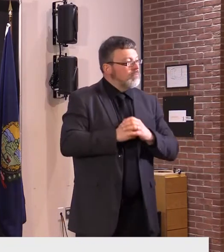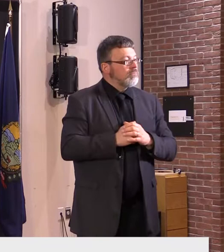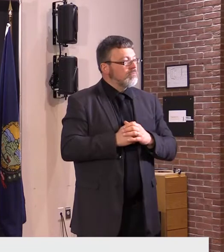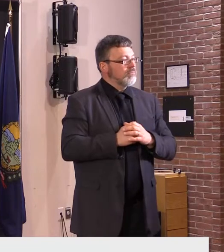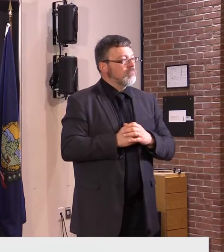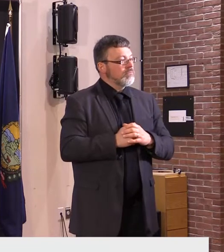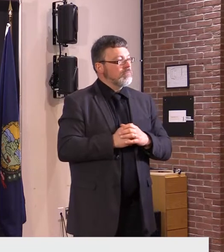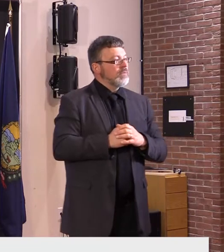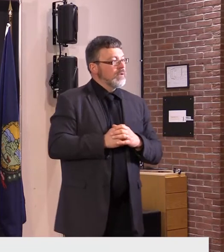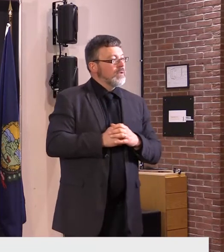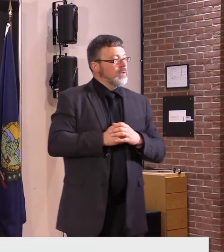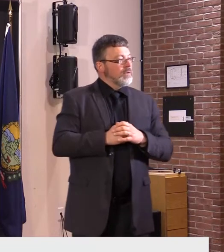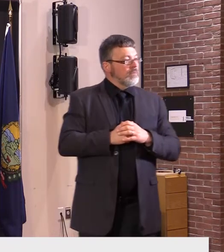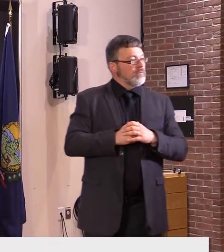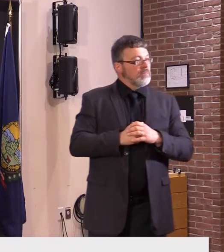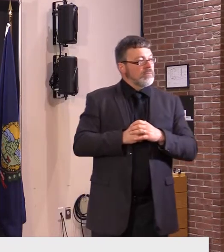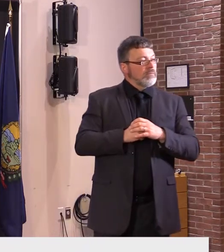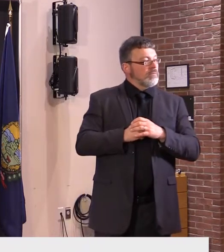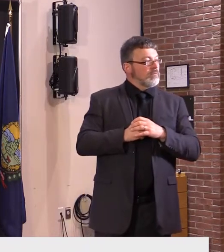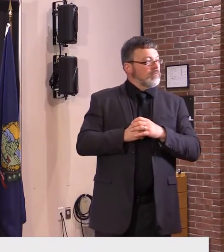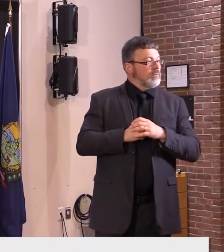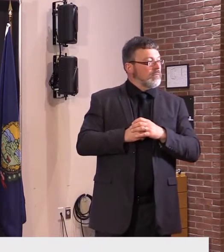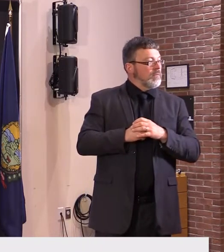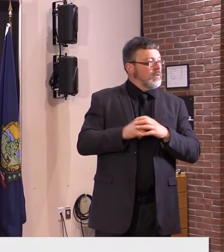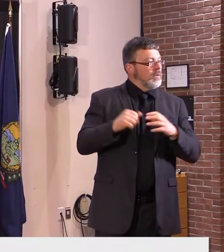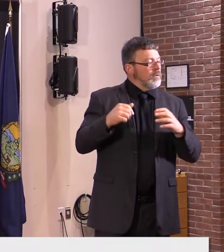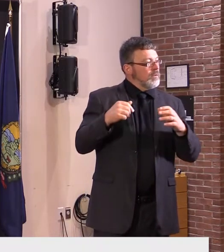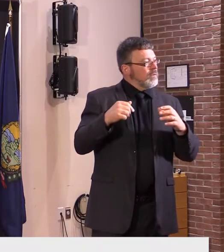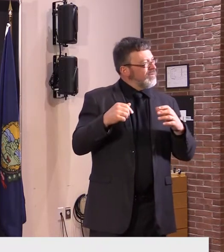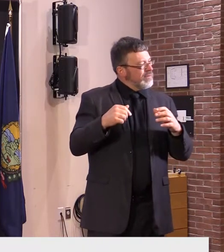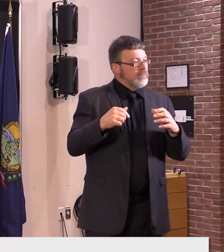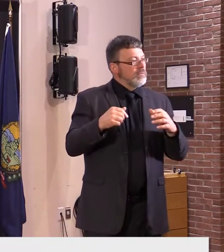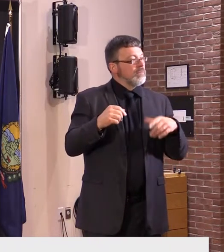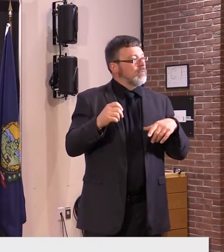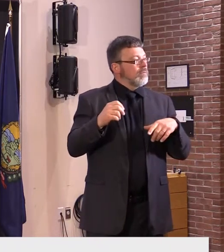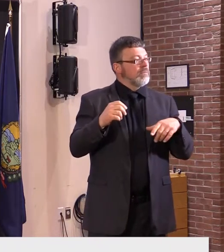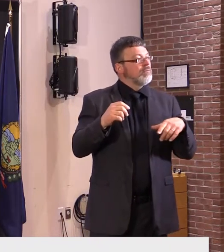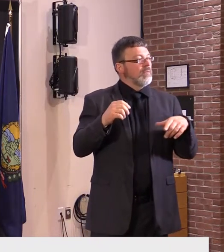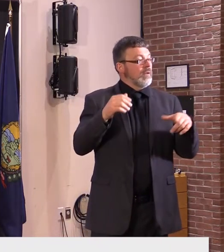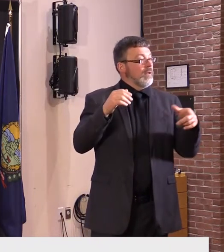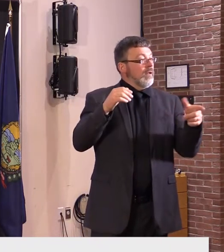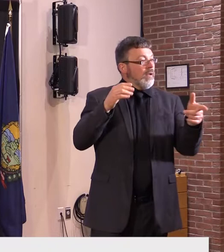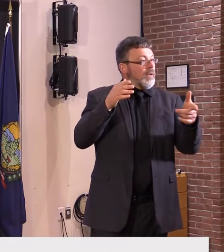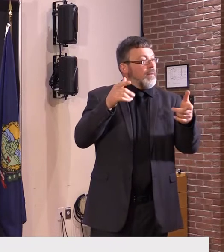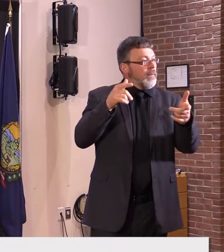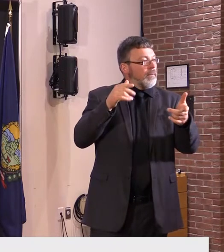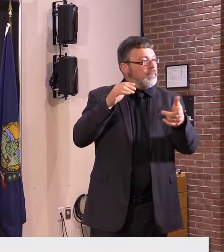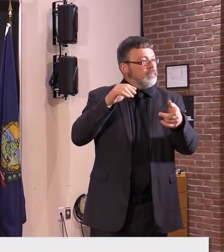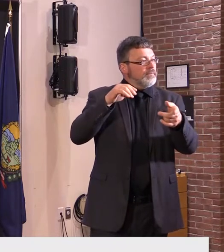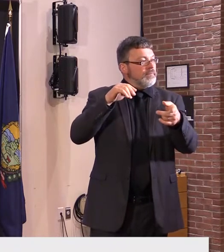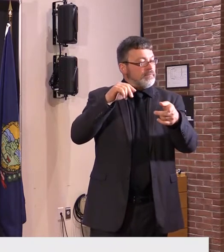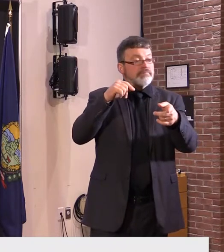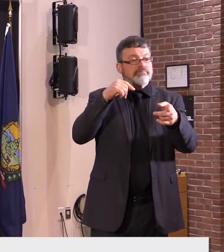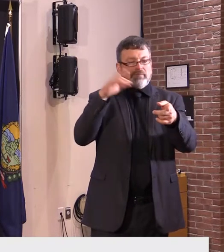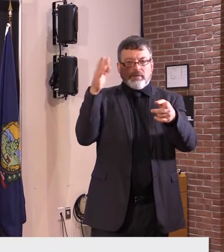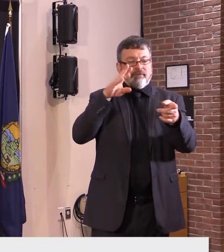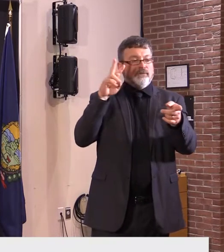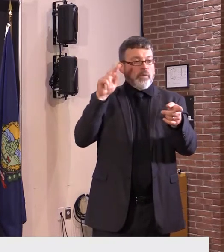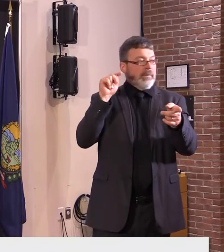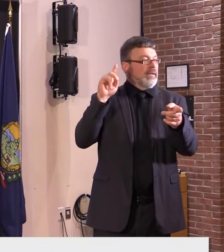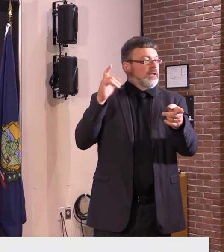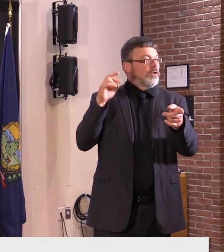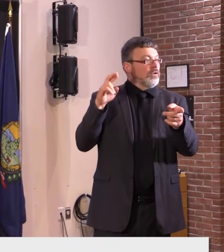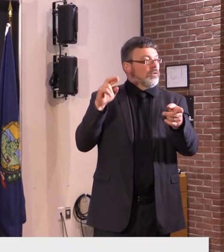can you give some warnings to parents not to water down formula or something else? Are